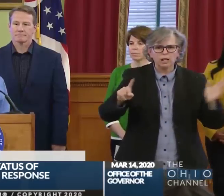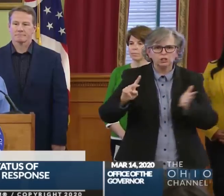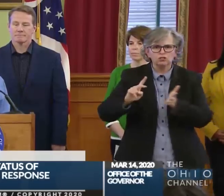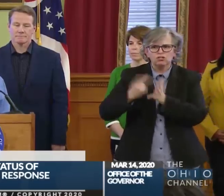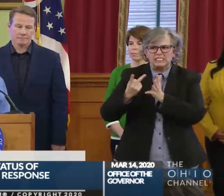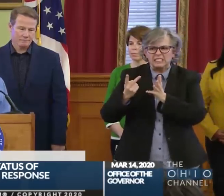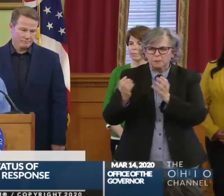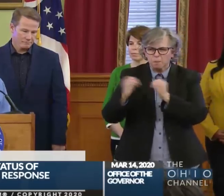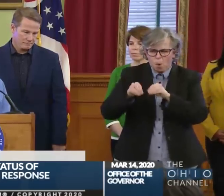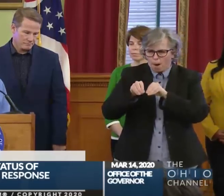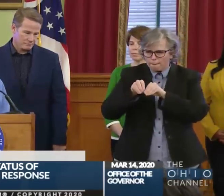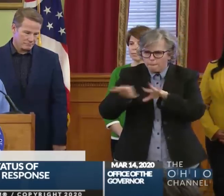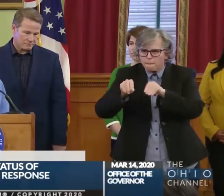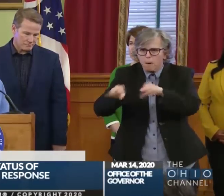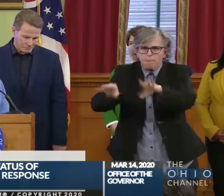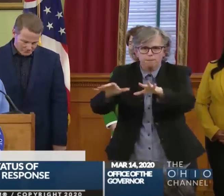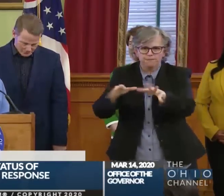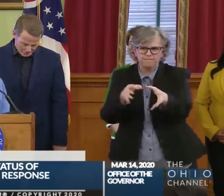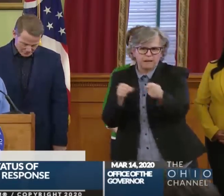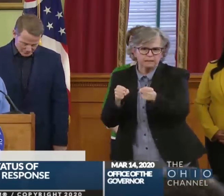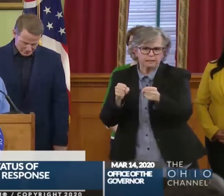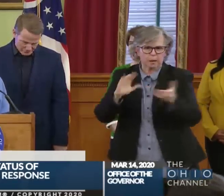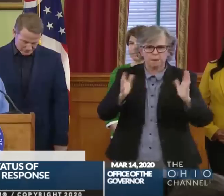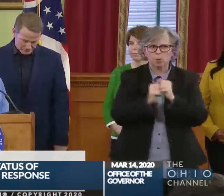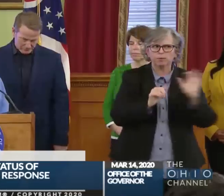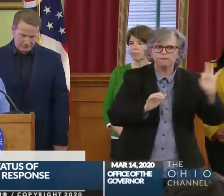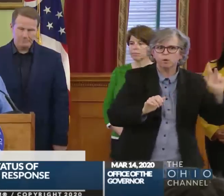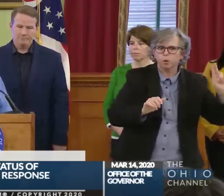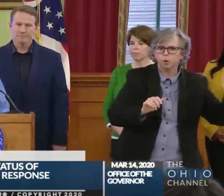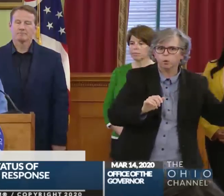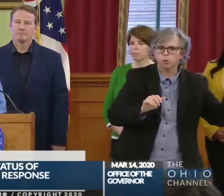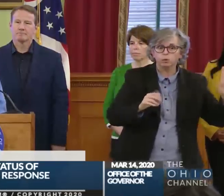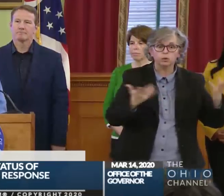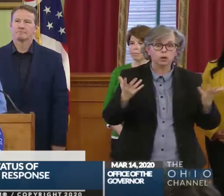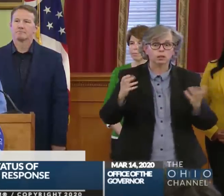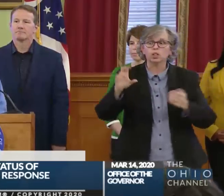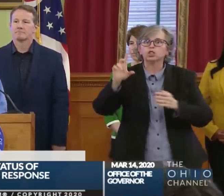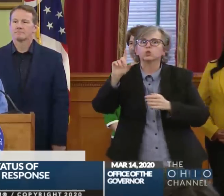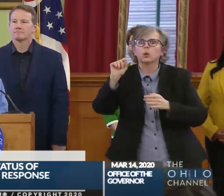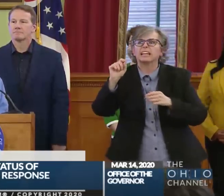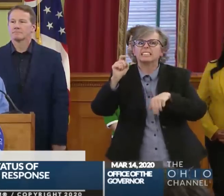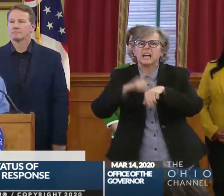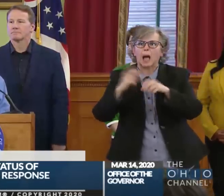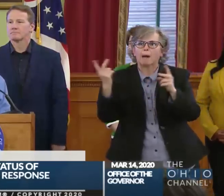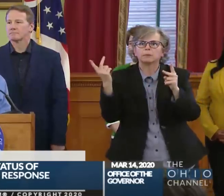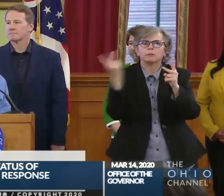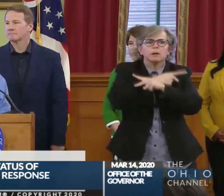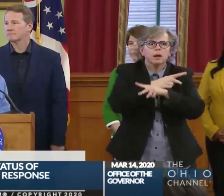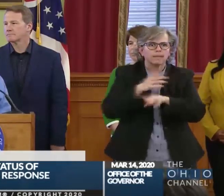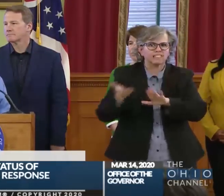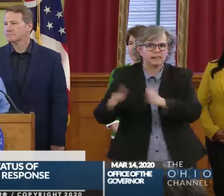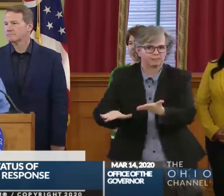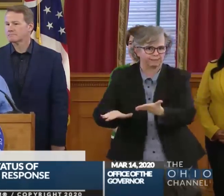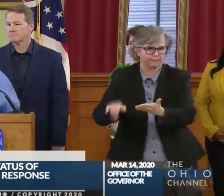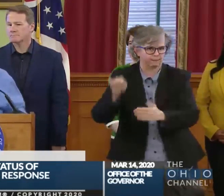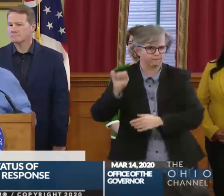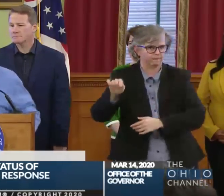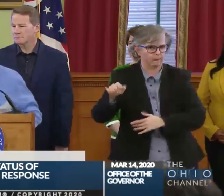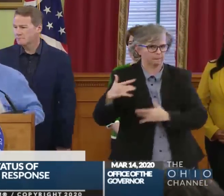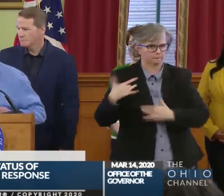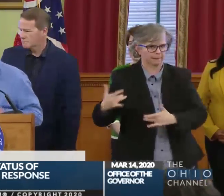contagious. It's also 20 times more deadly. Let me now ask Dr. Amy Acton to come